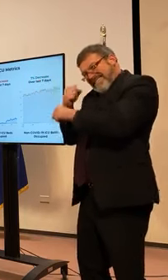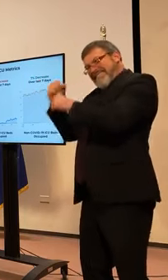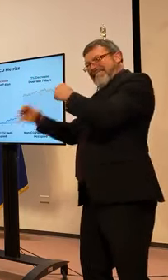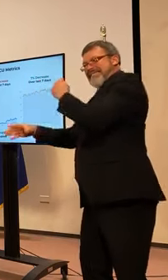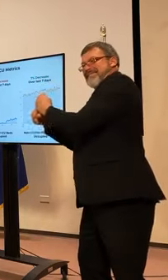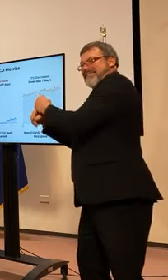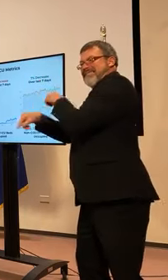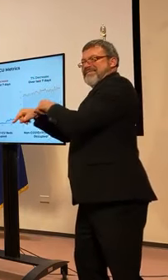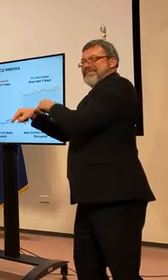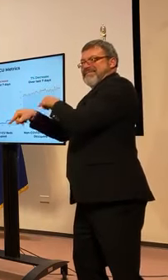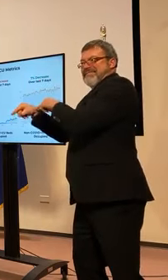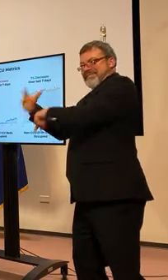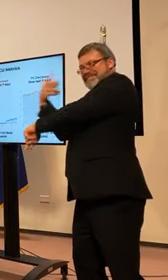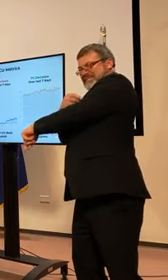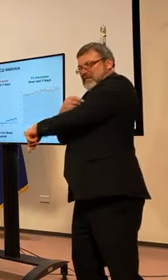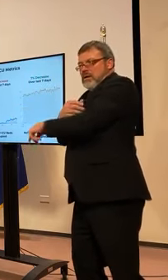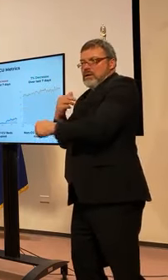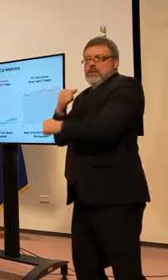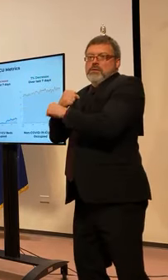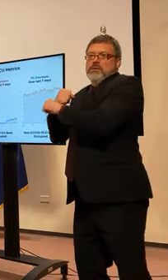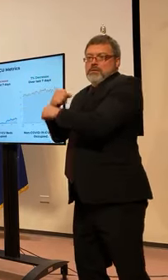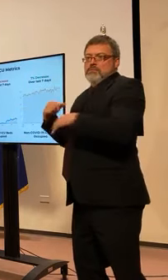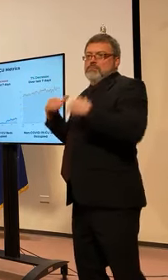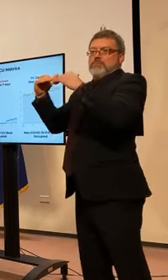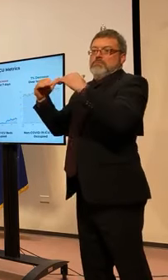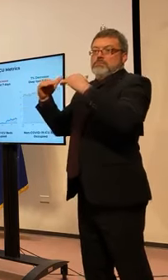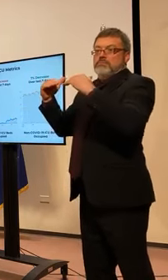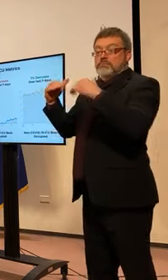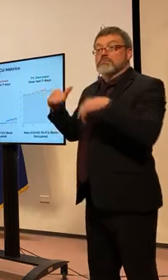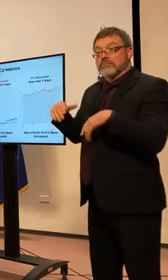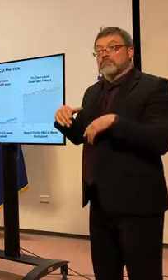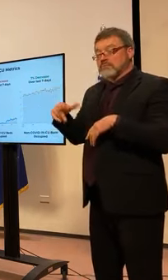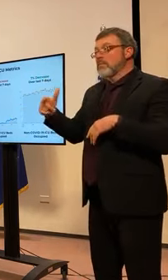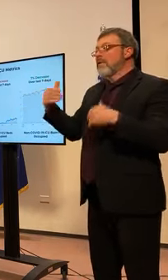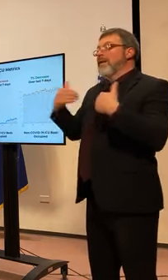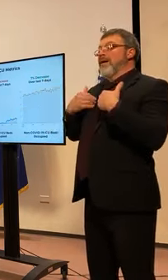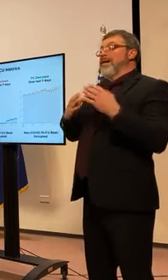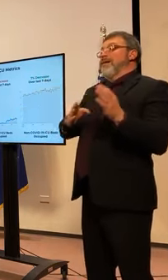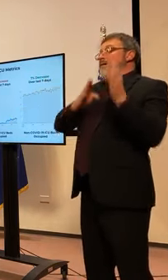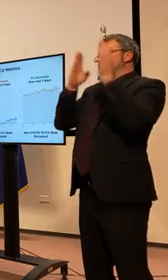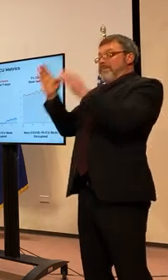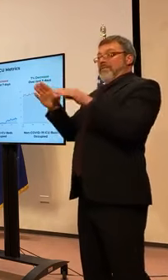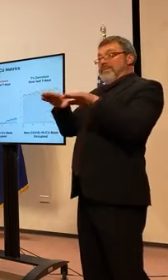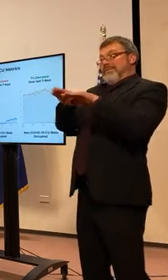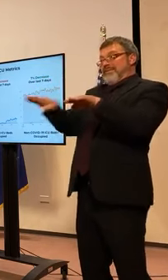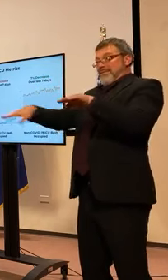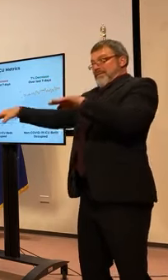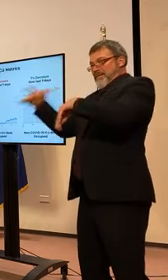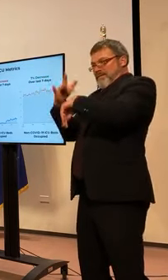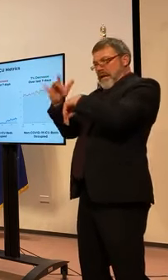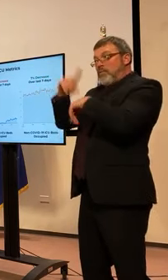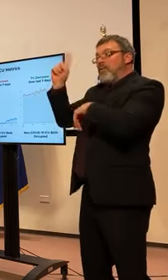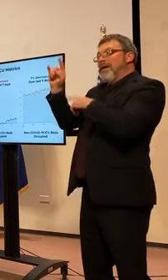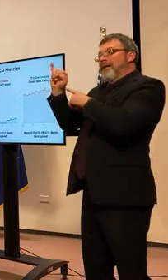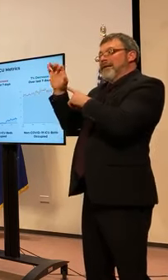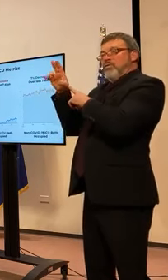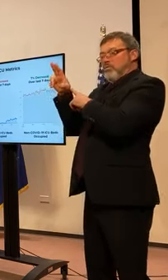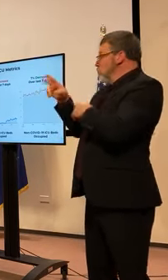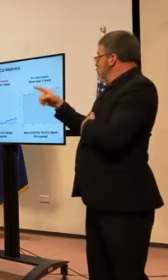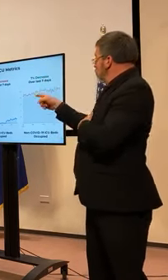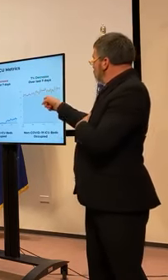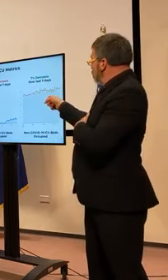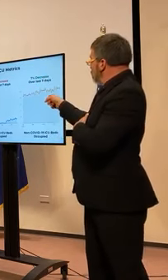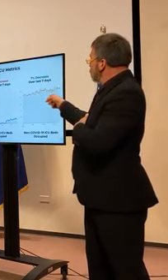at the availability of ICU beds across the state, looking at the number of COVID patients in the ICU, and then looking at the number